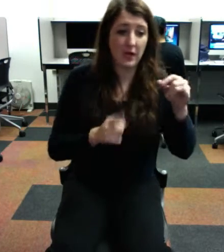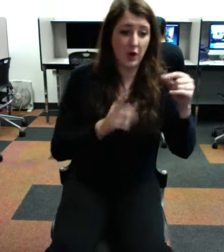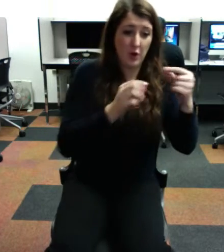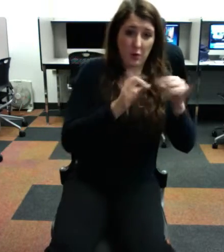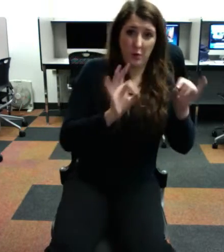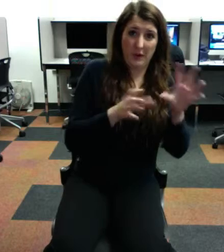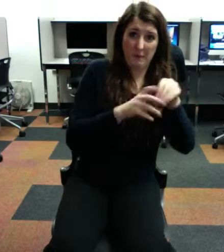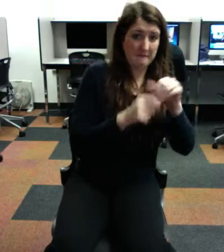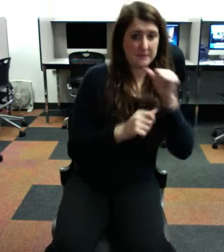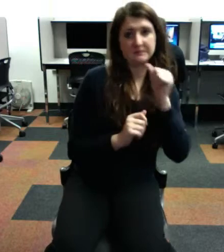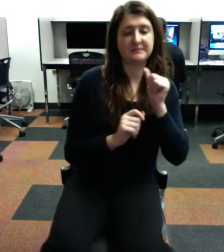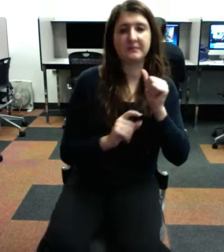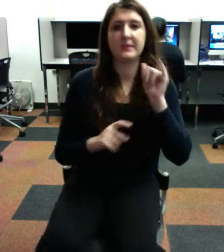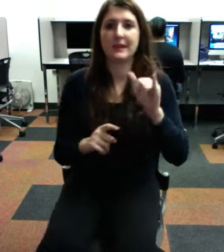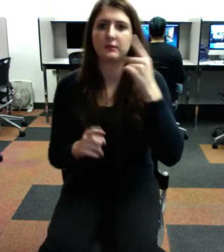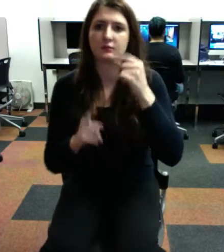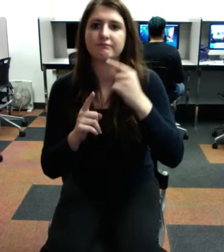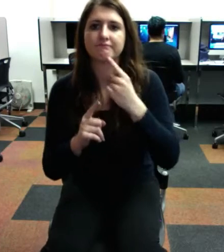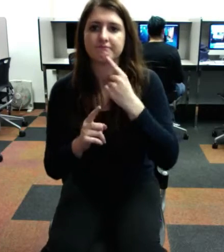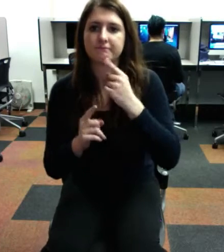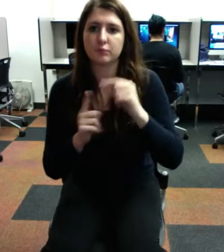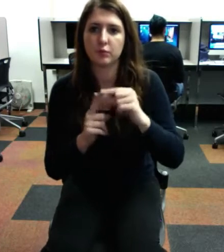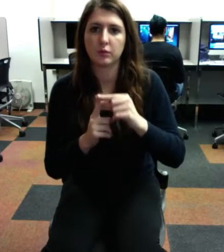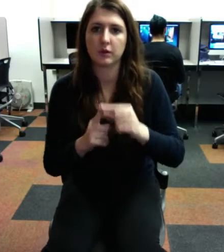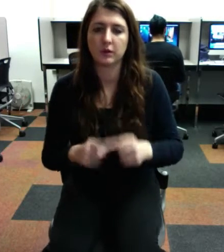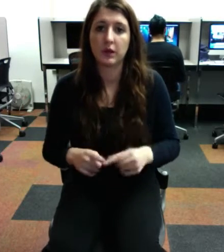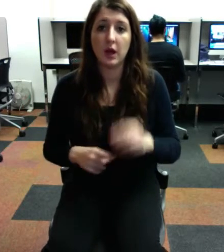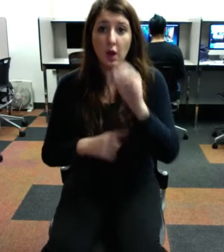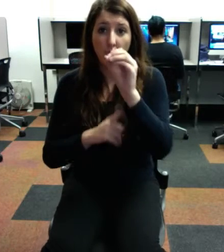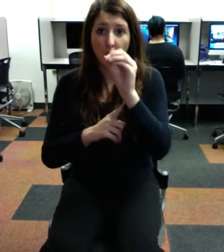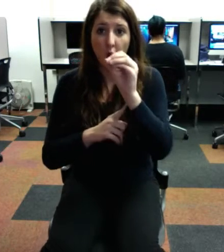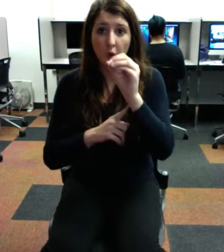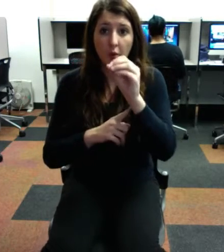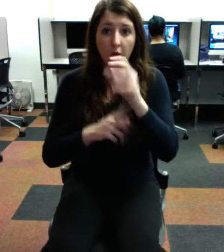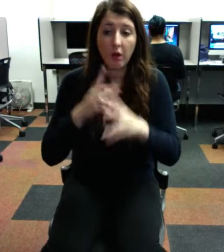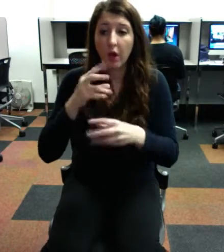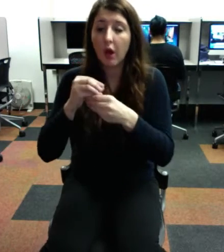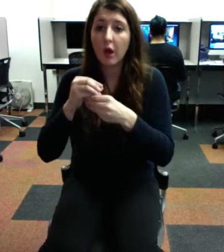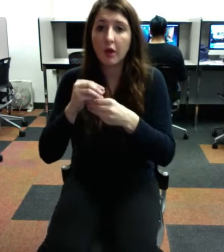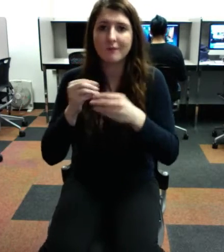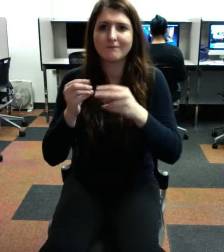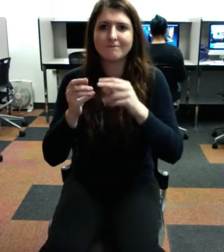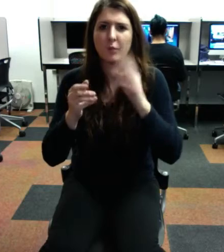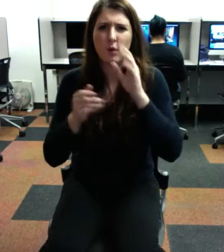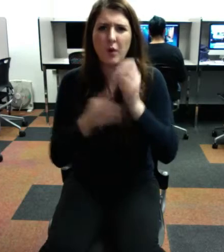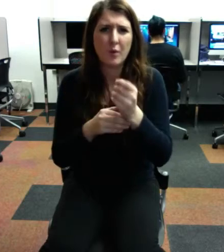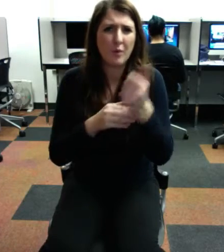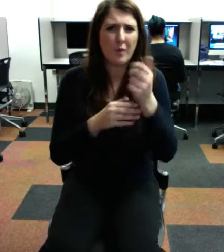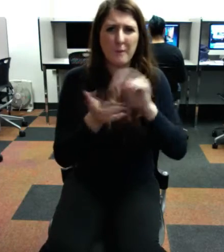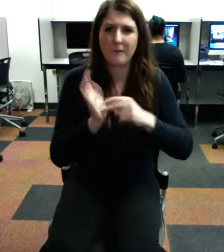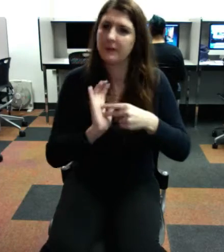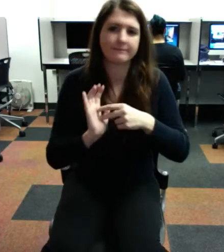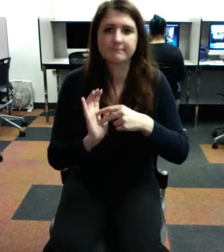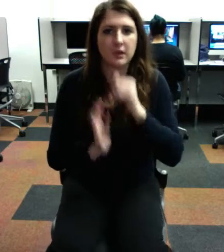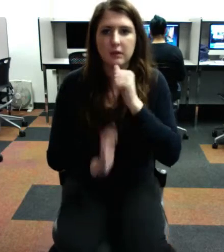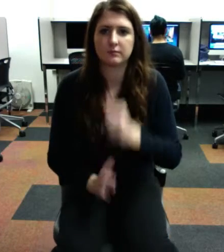vowels neither adds nor does it subtract from the term's meaning. Let's take a look at one last example. This one is a little